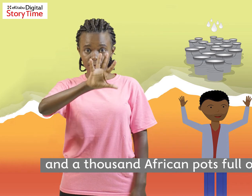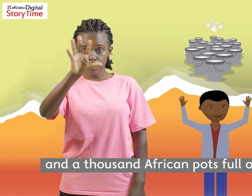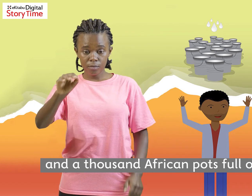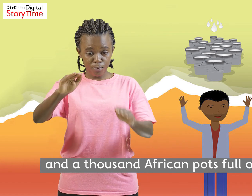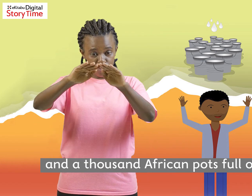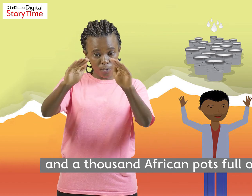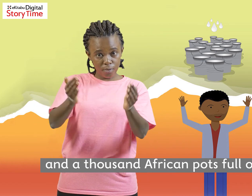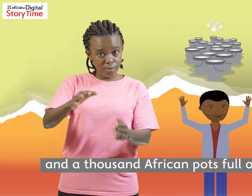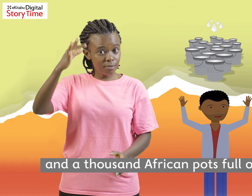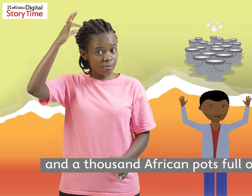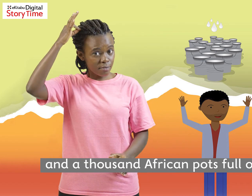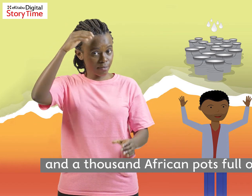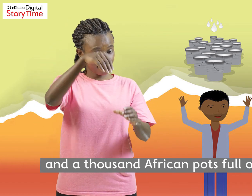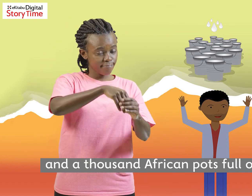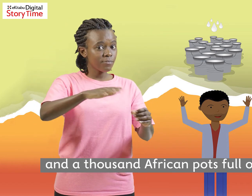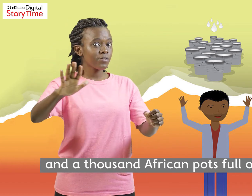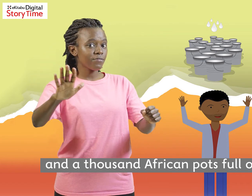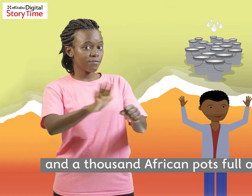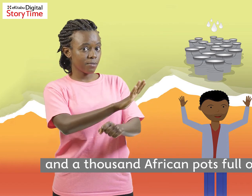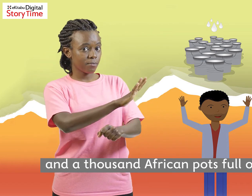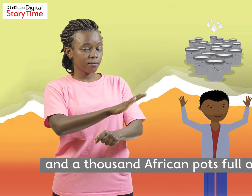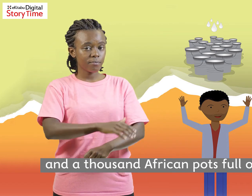and 1,000 African pots full of hair.